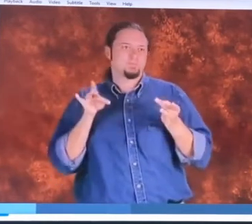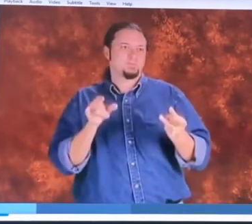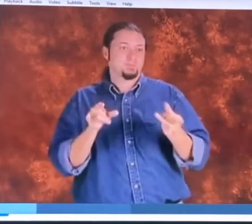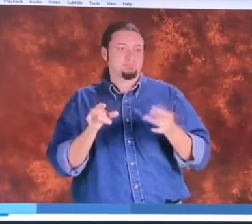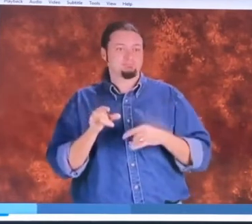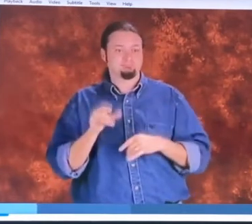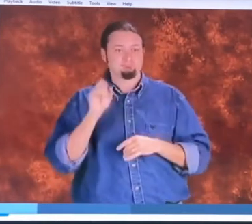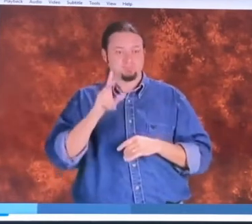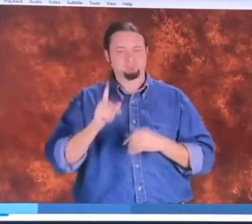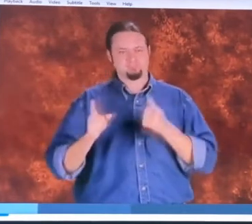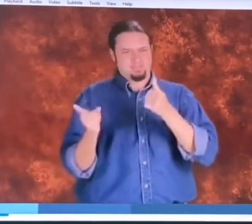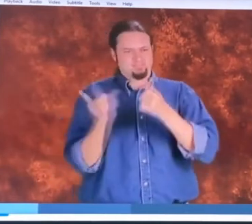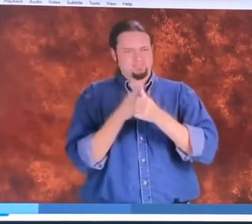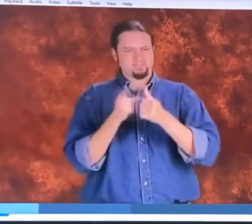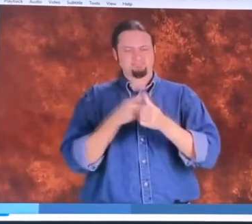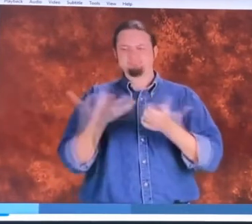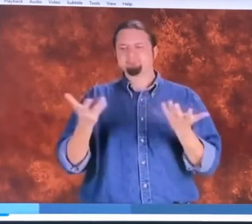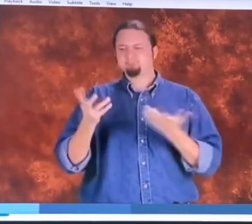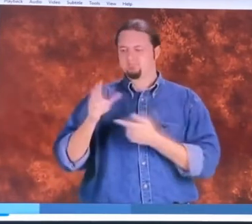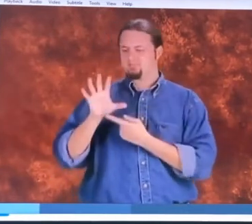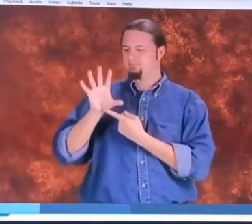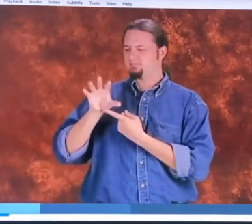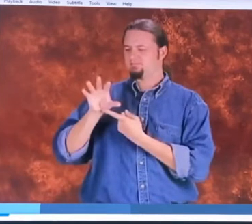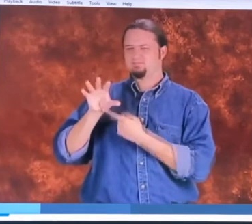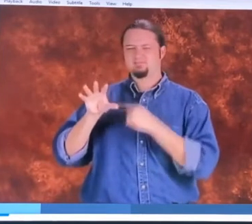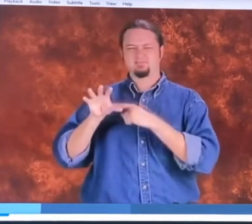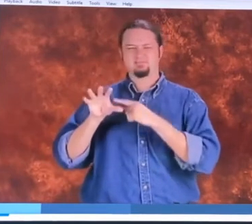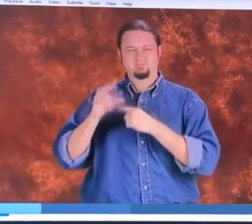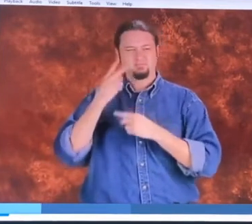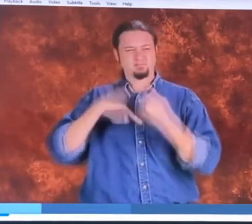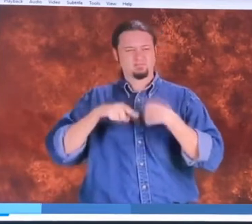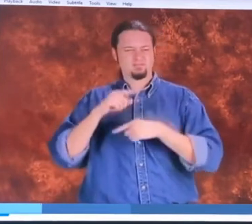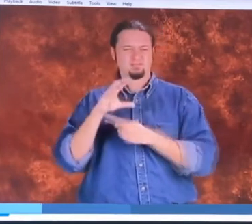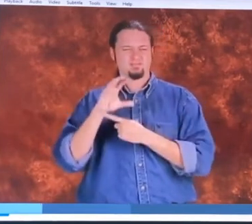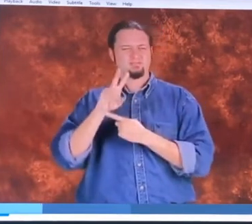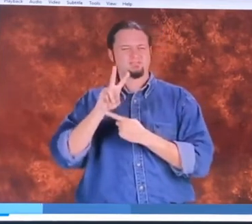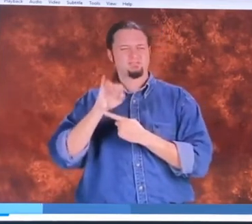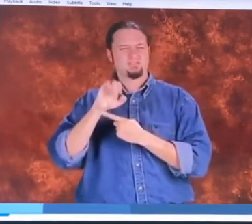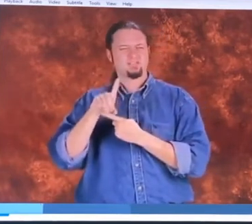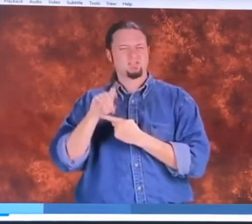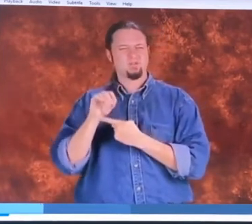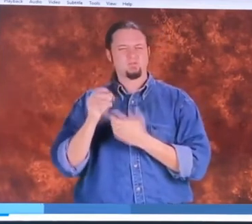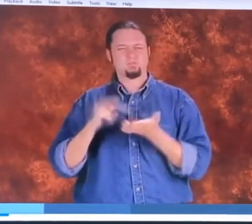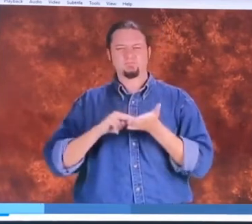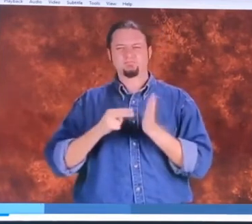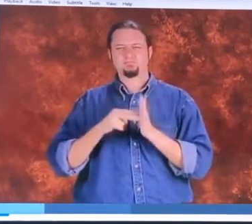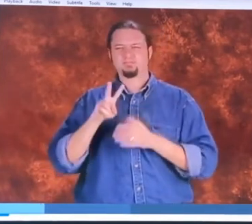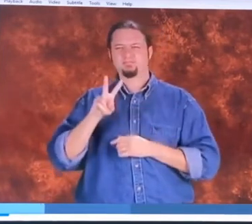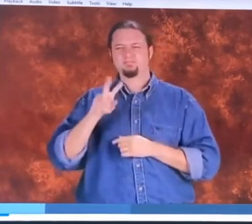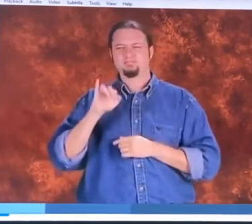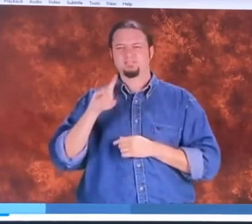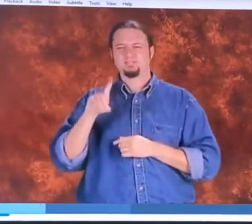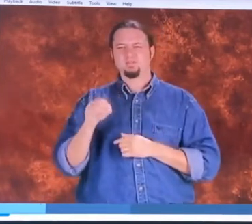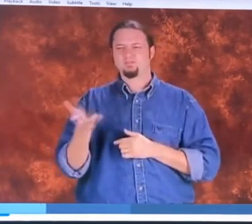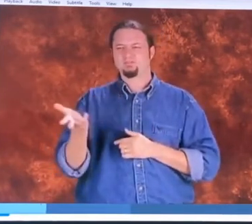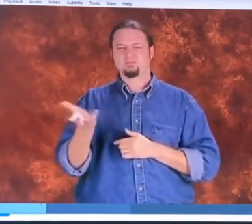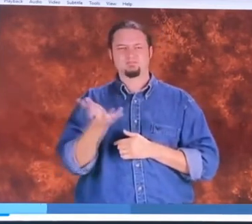you can just cut it up to make it nice and smooth. So, the first thing is